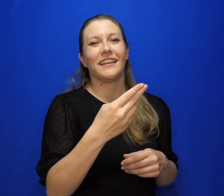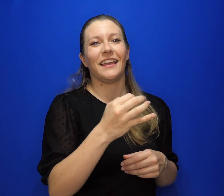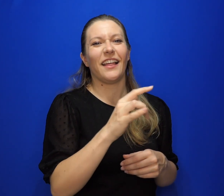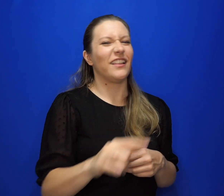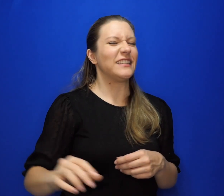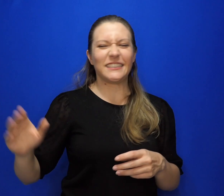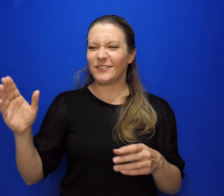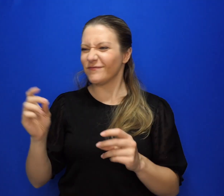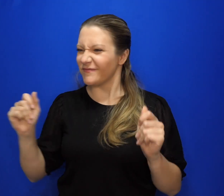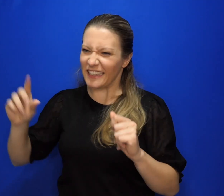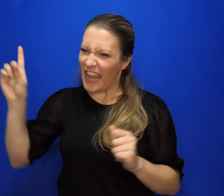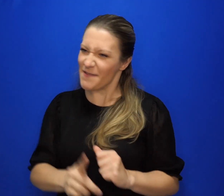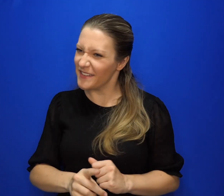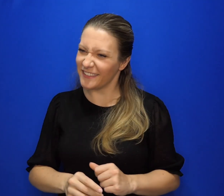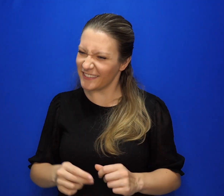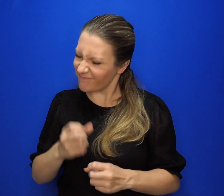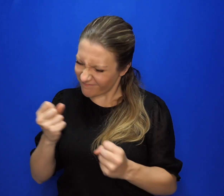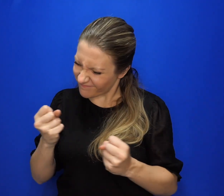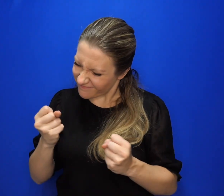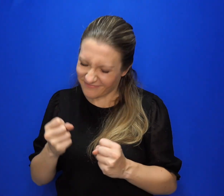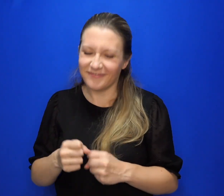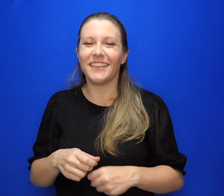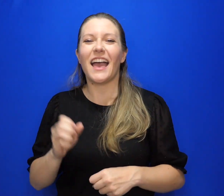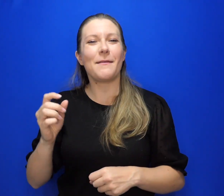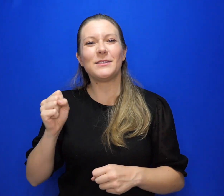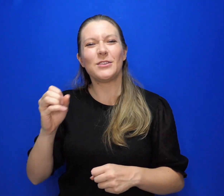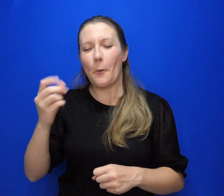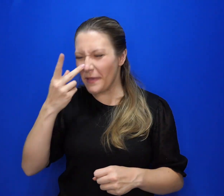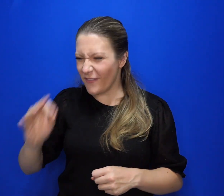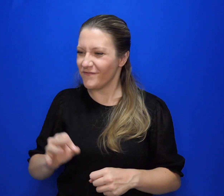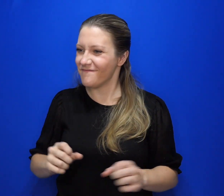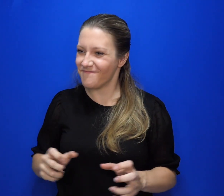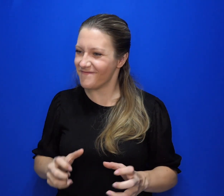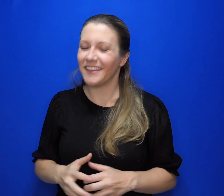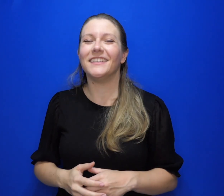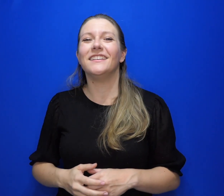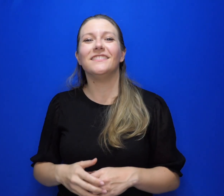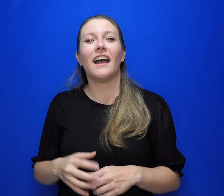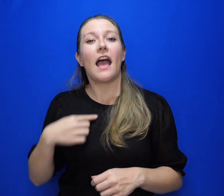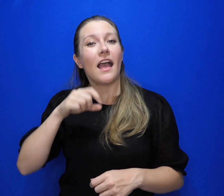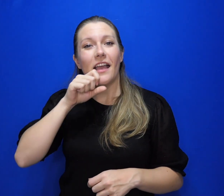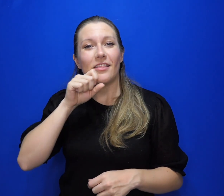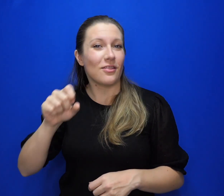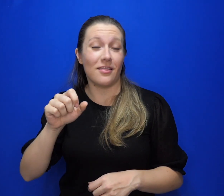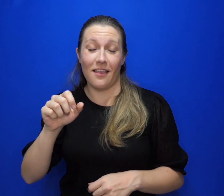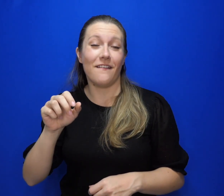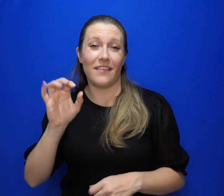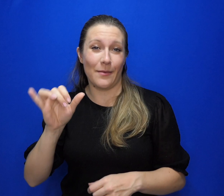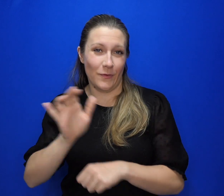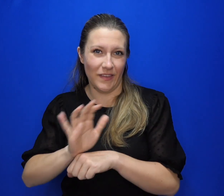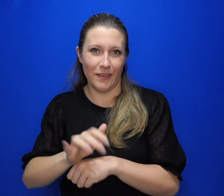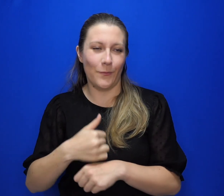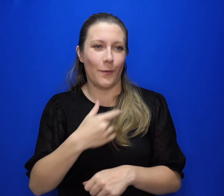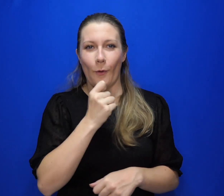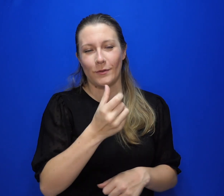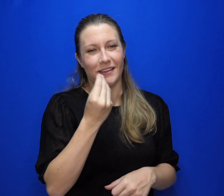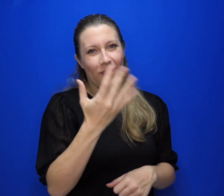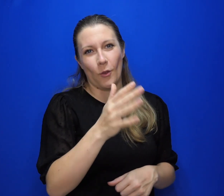There it is. Oh, I'm so pissed. I love Notting Hill. We won't tell your wife. My wife has 2 rainy day